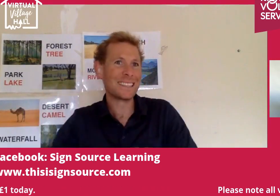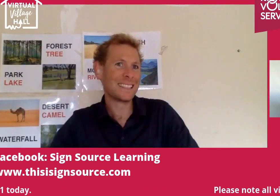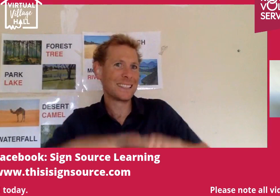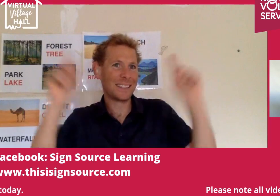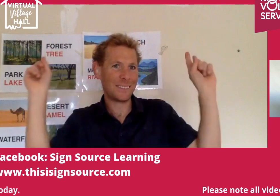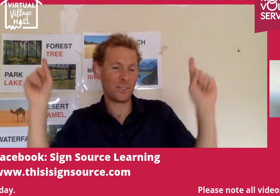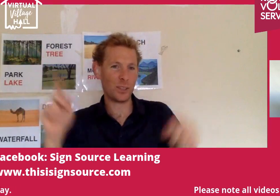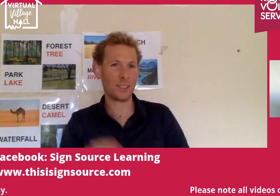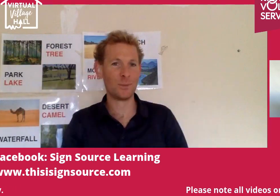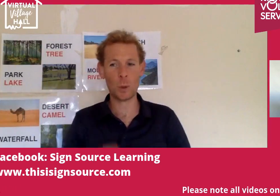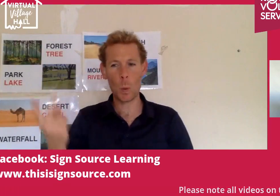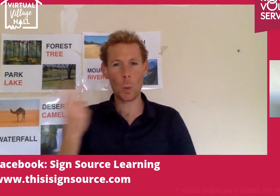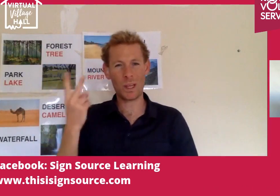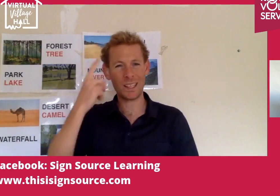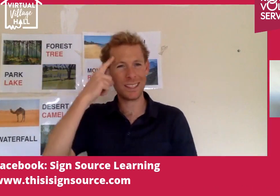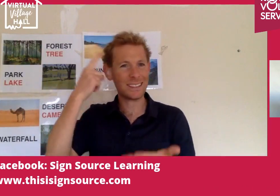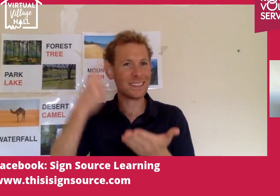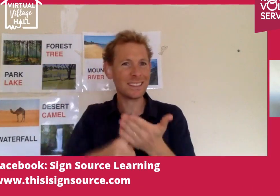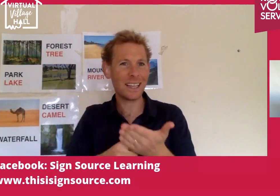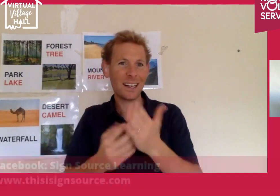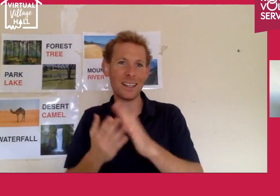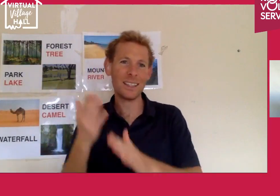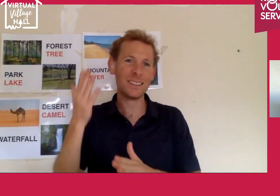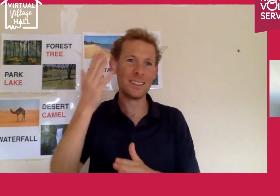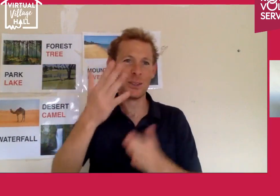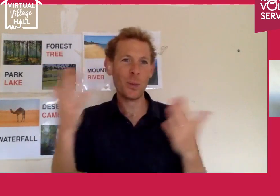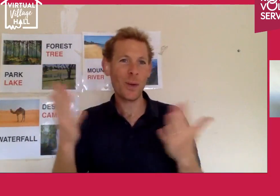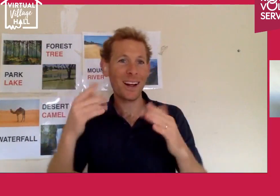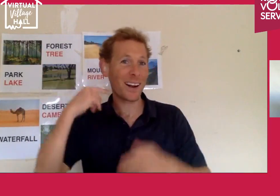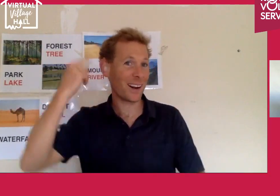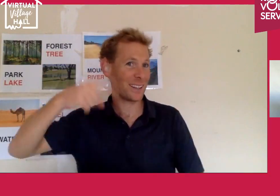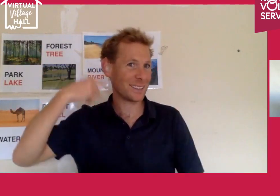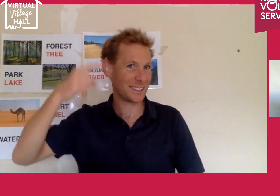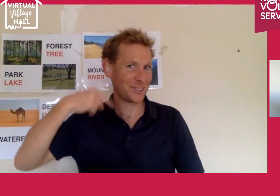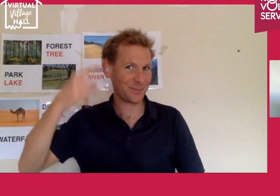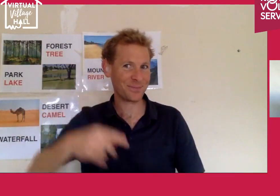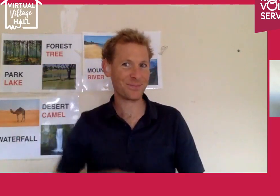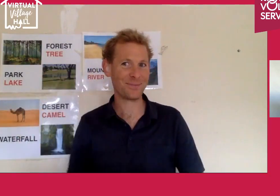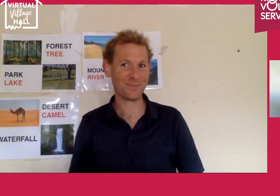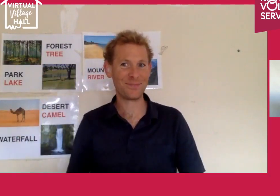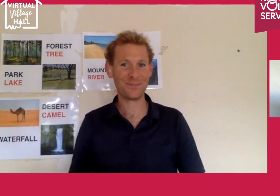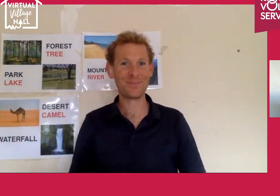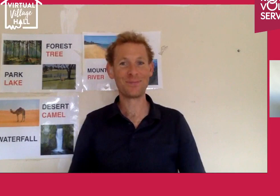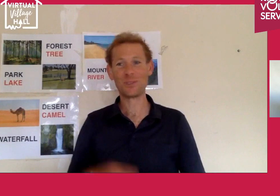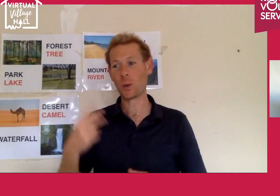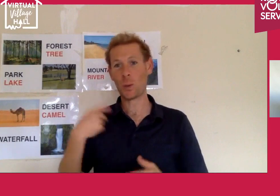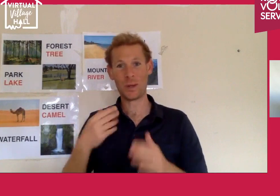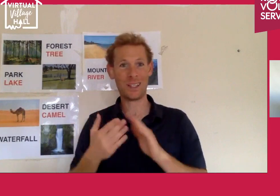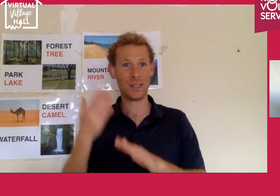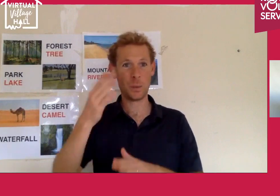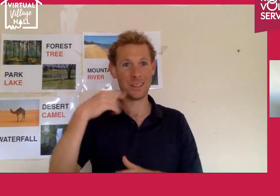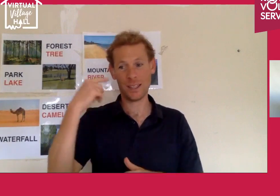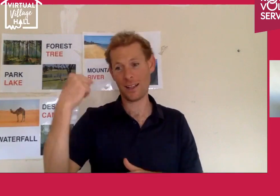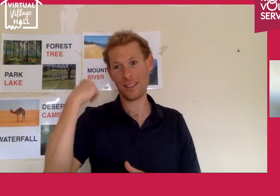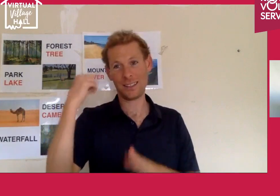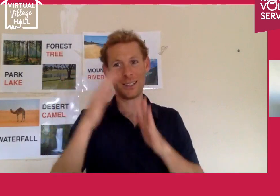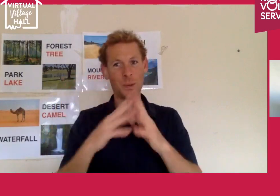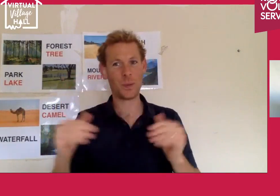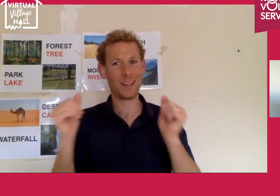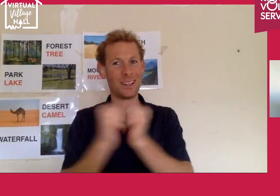we wanted to do something different, so we decided to take the children to London. So we